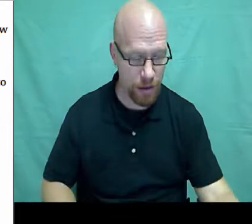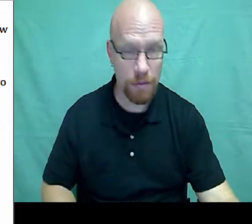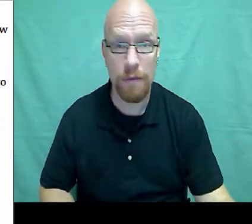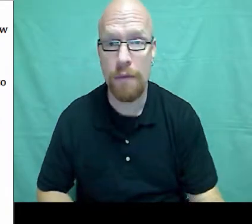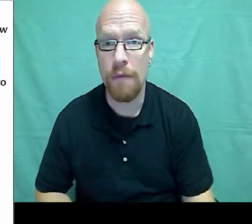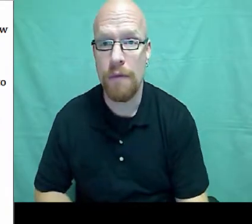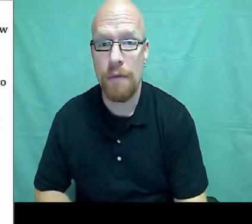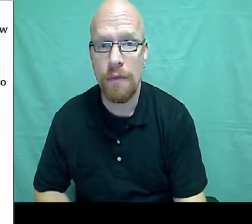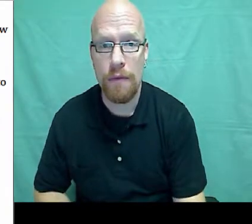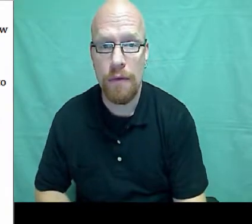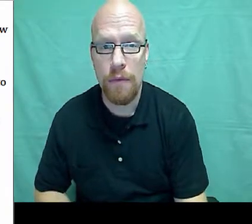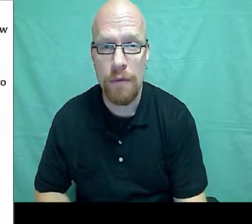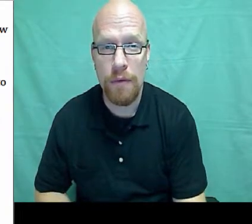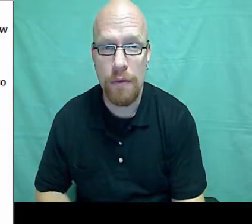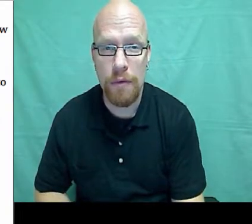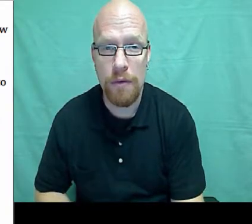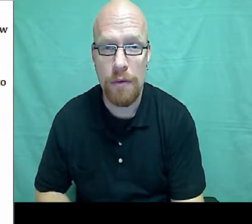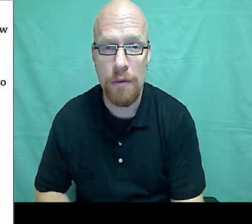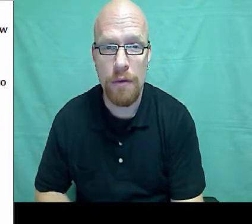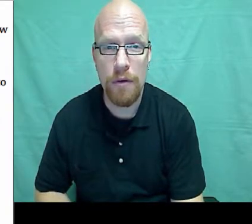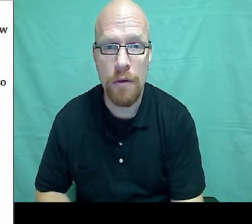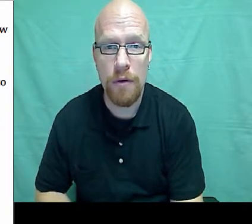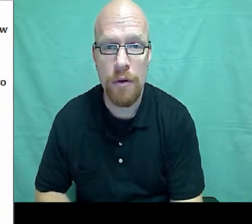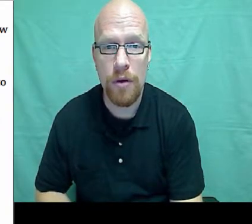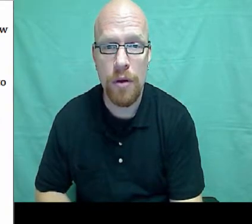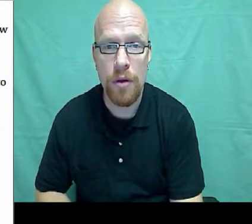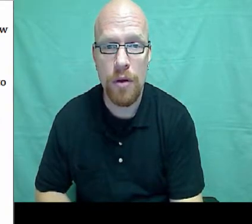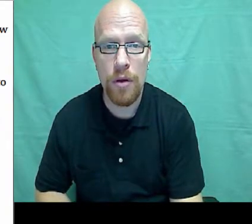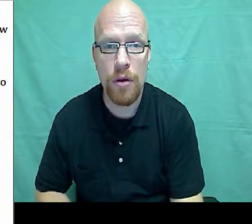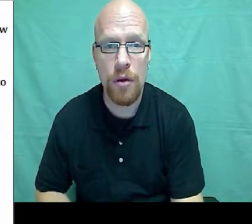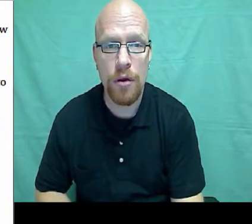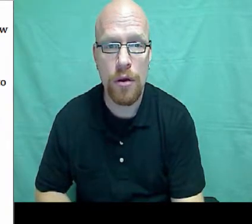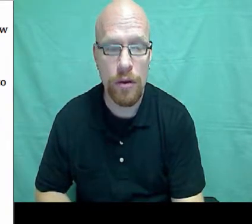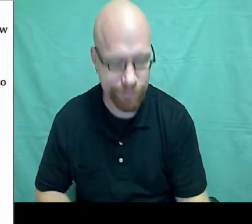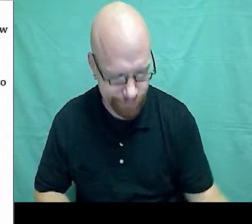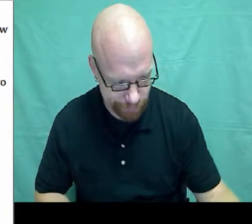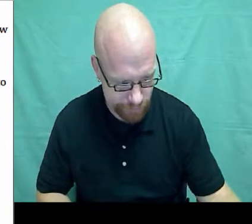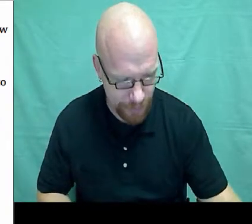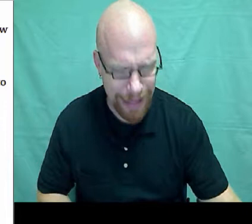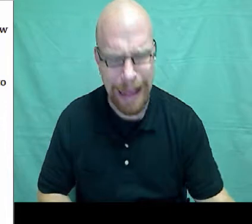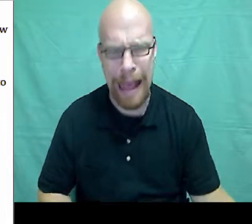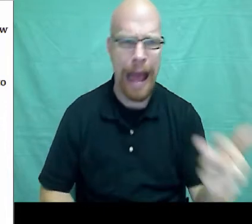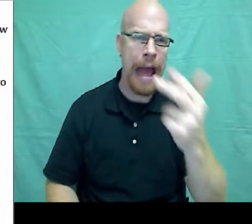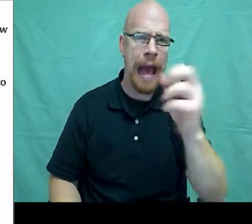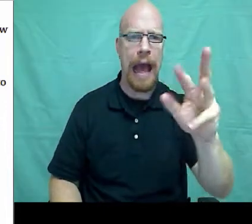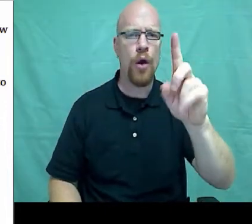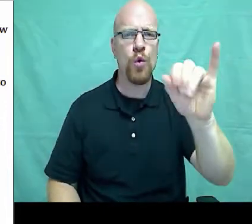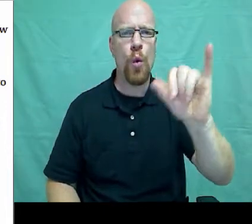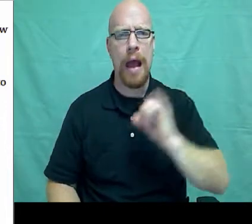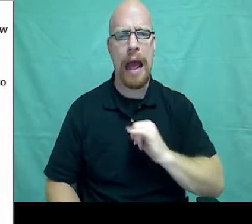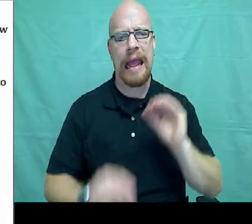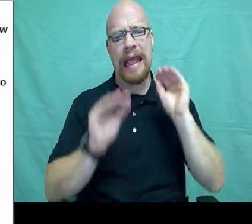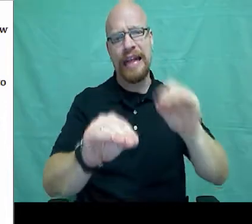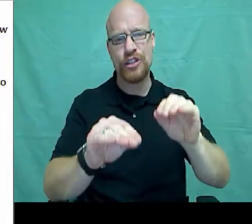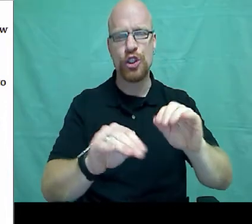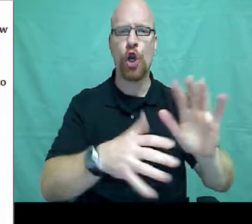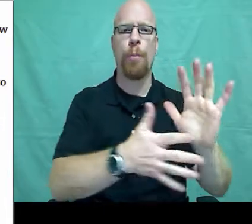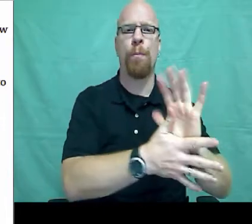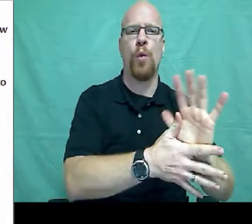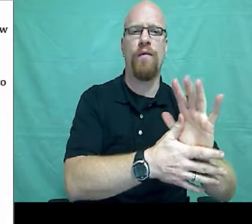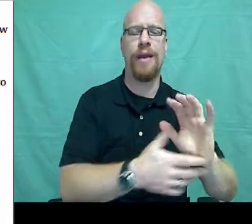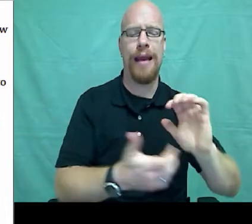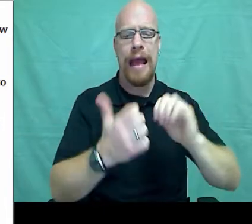I dot dot dot? How do I insert whatever? How do I insert a